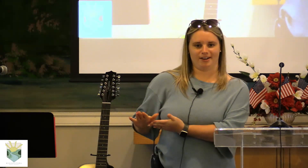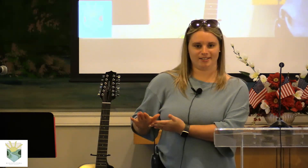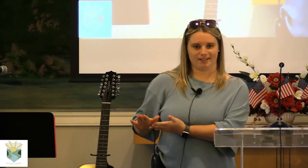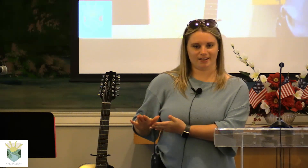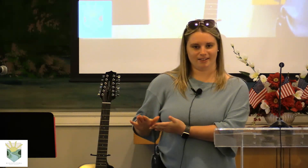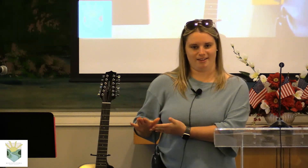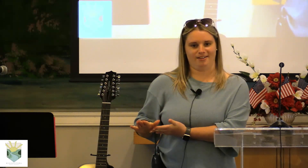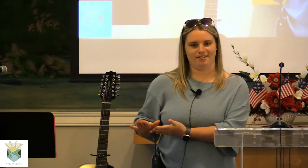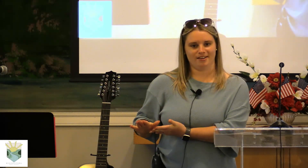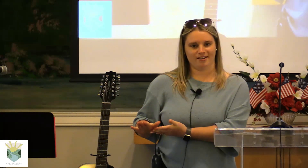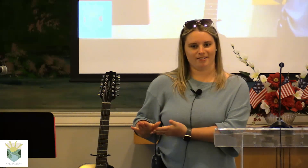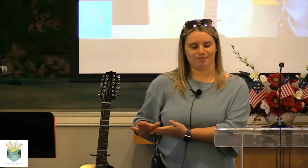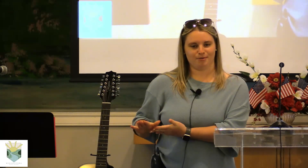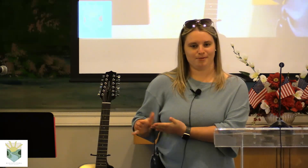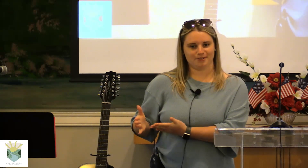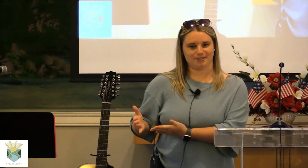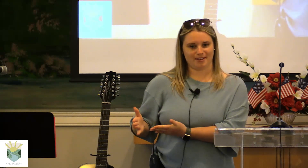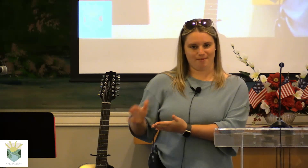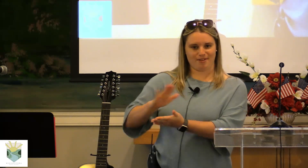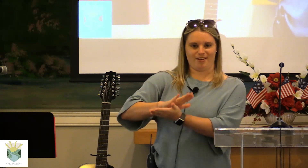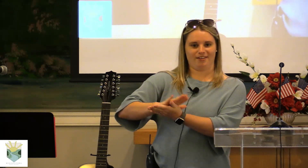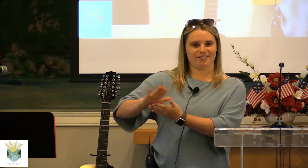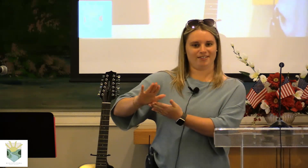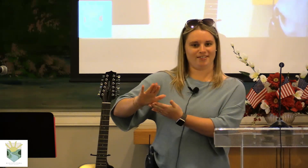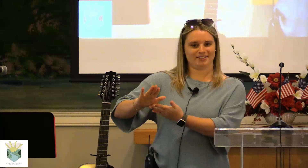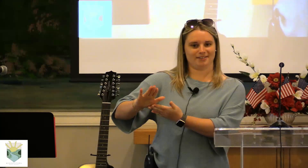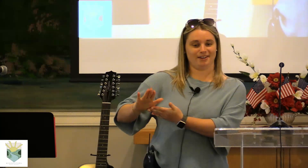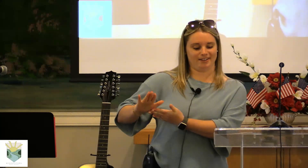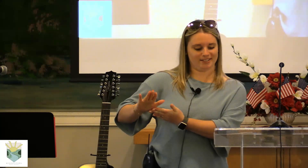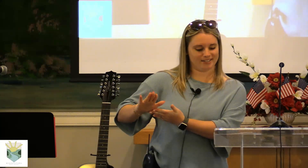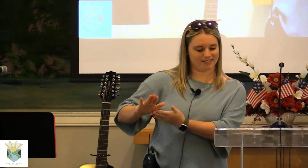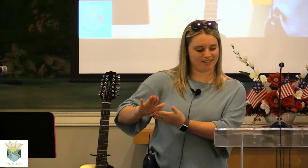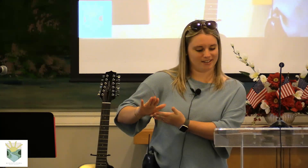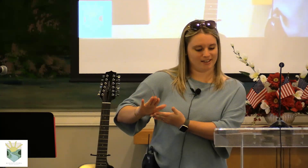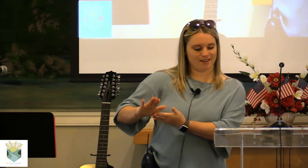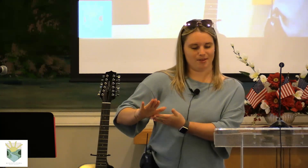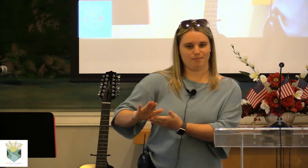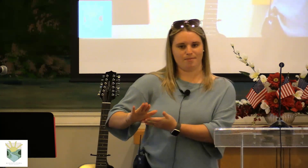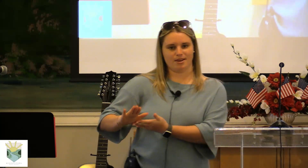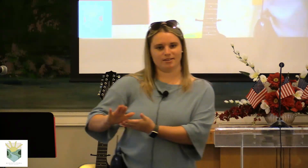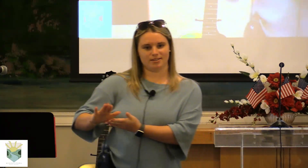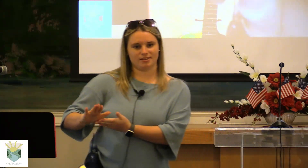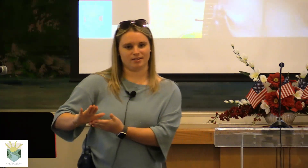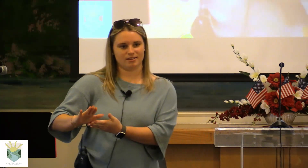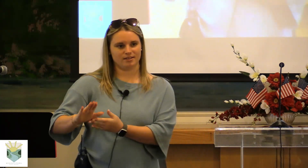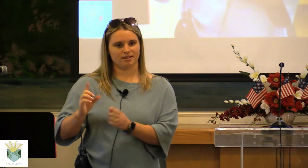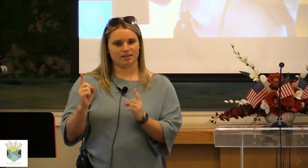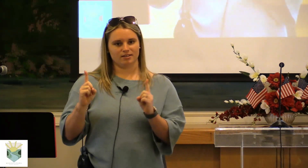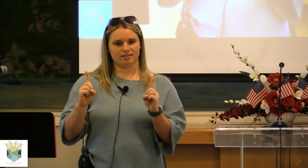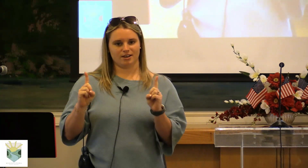and clean, they're pretty much the same thing. So nice. And then meet.